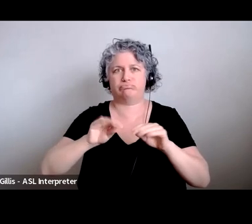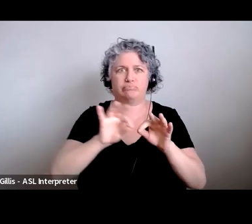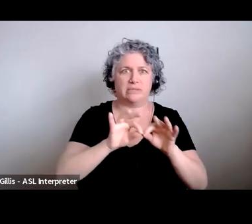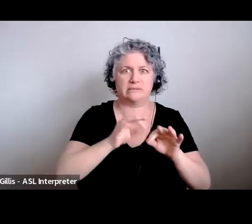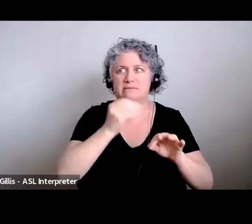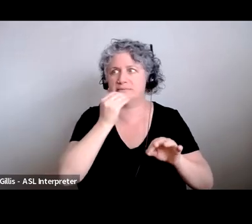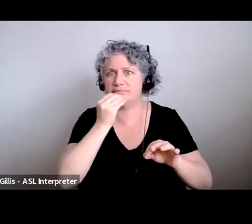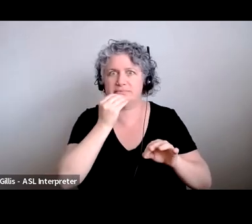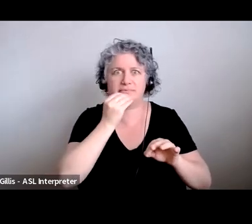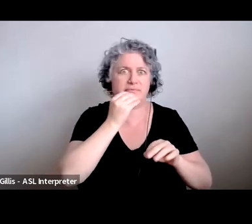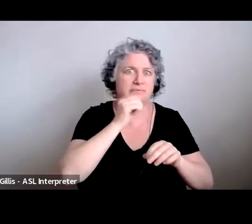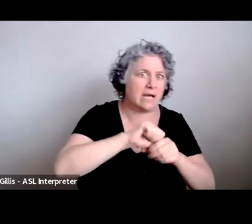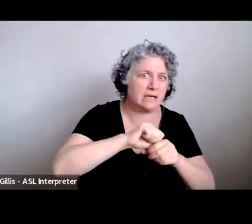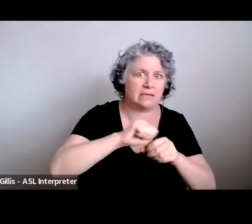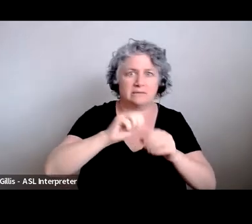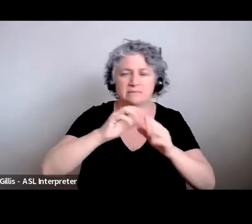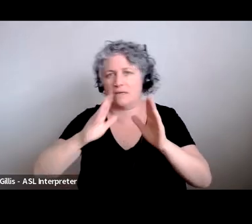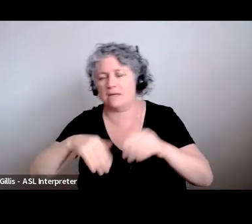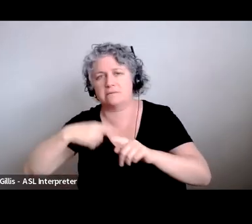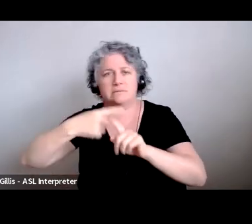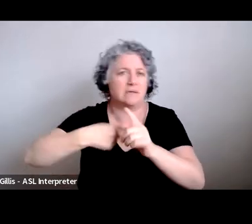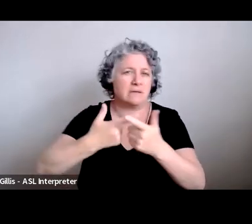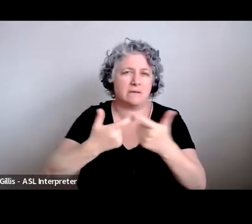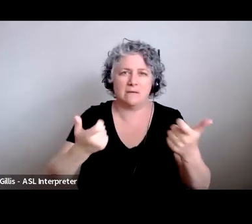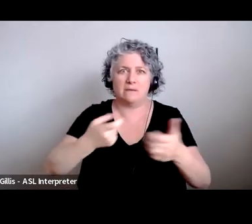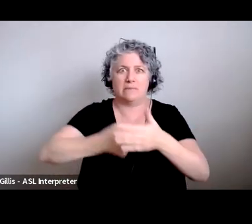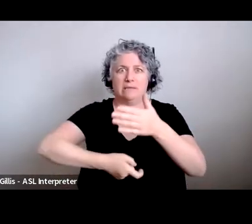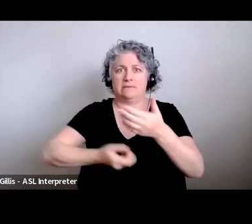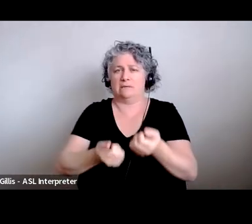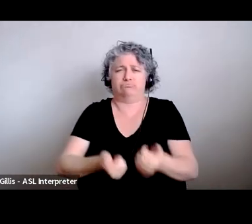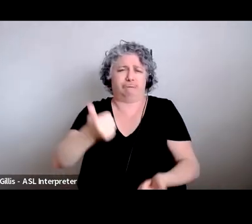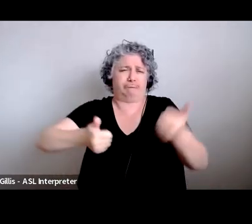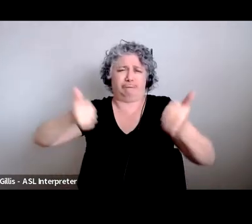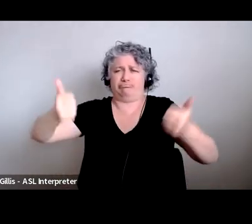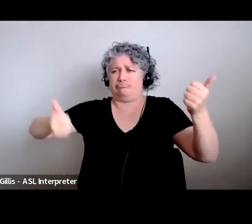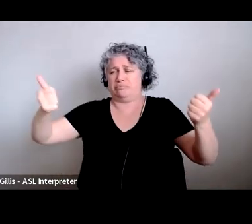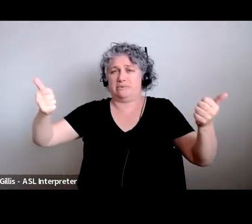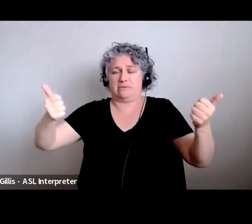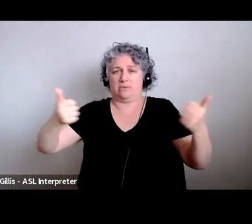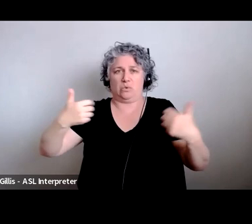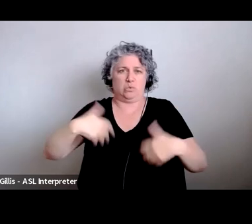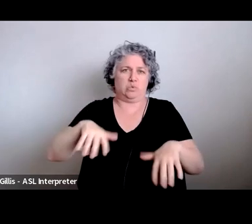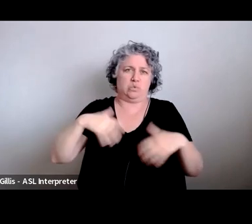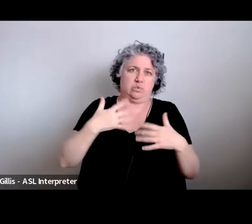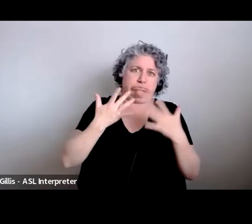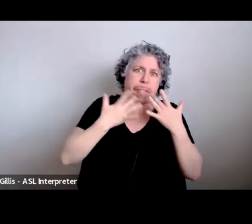feeling the pinch. And so a night out